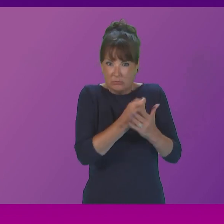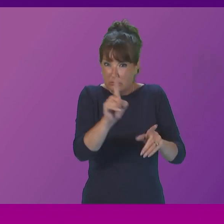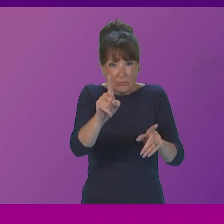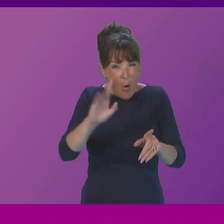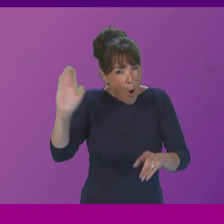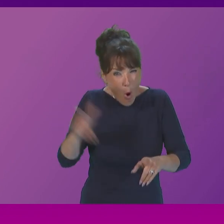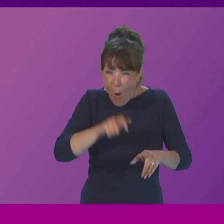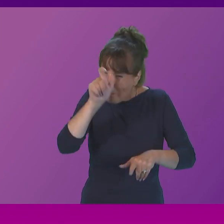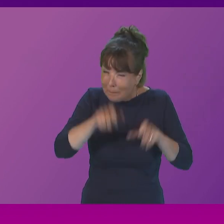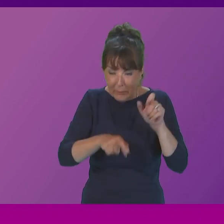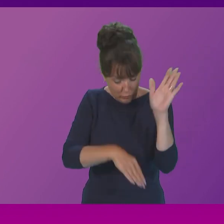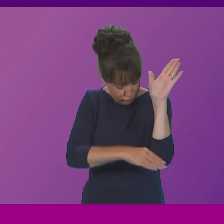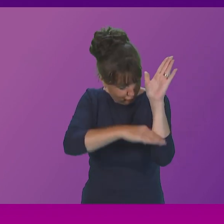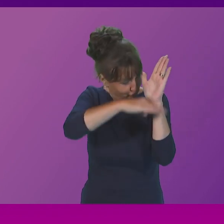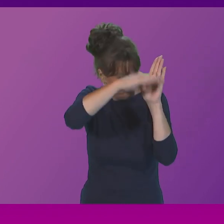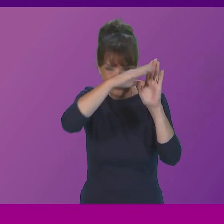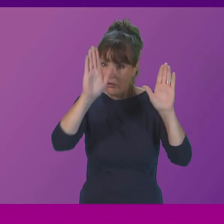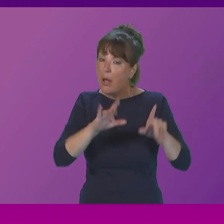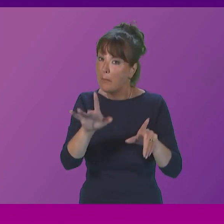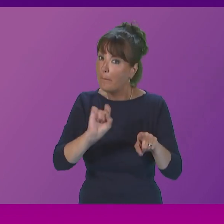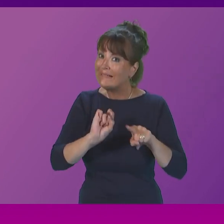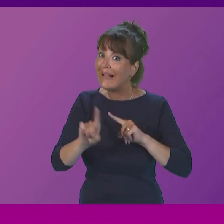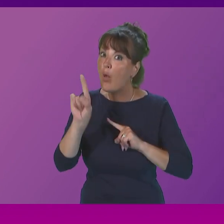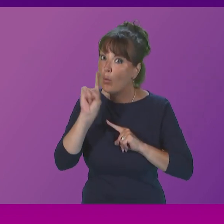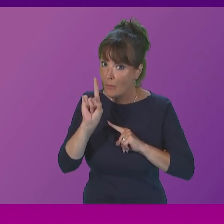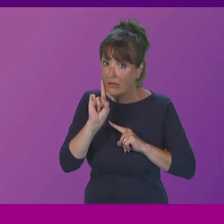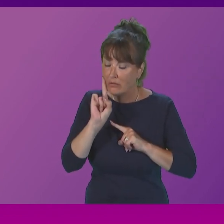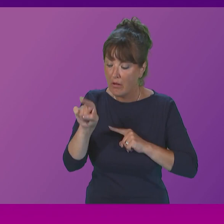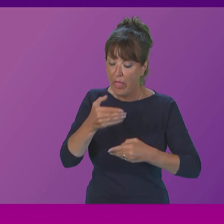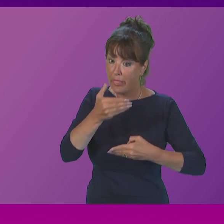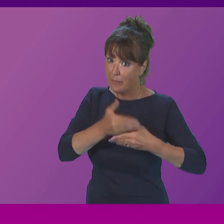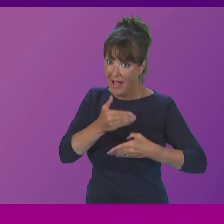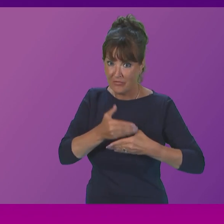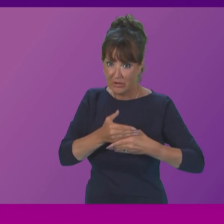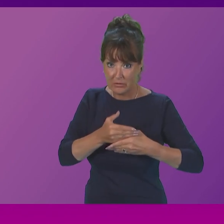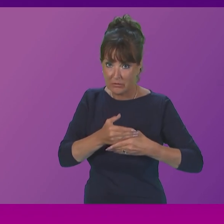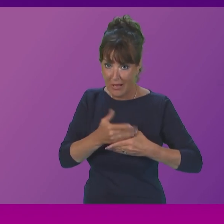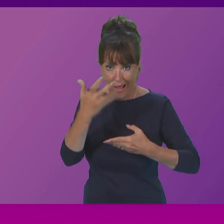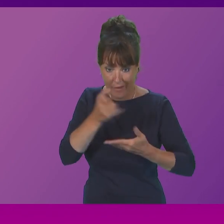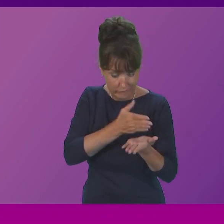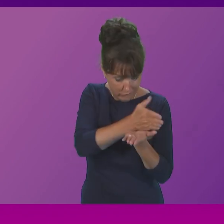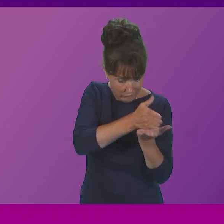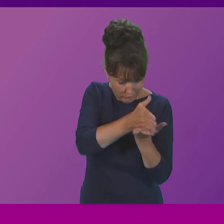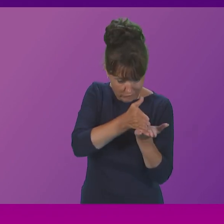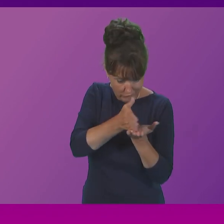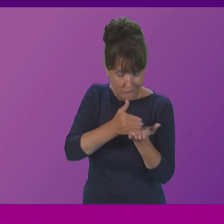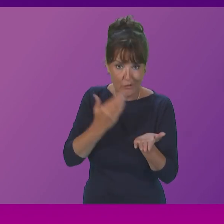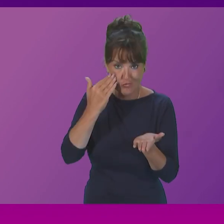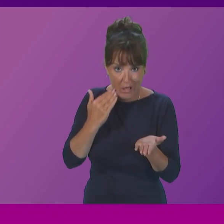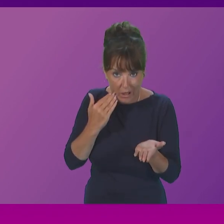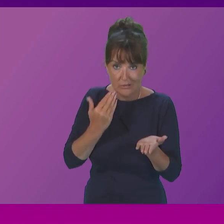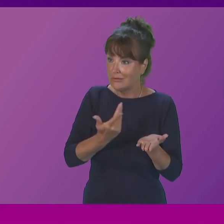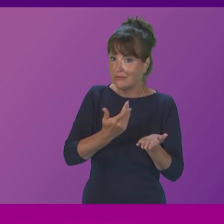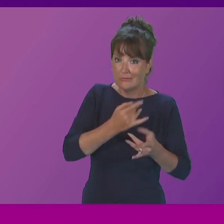of society. And for women in particular, remember the barriers they're facing are intersectional already, so they